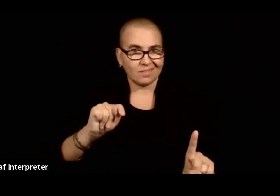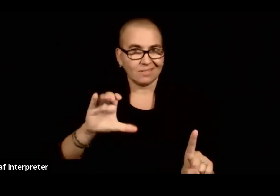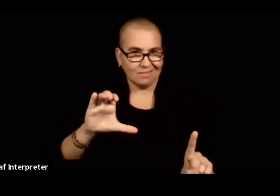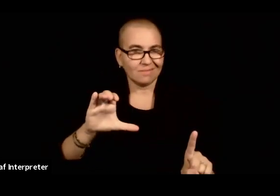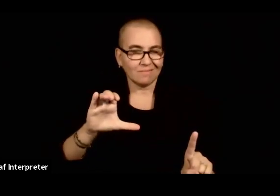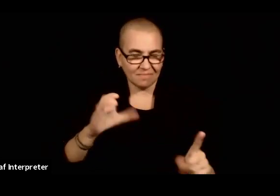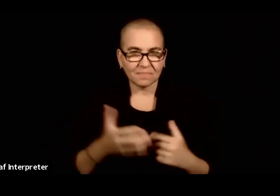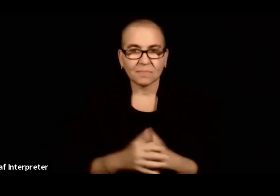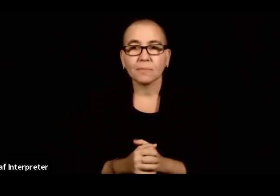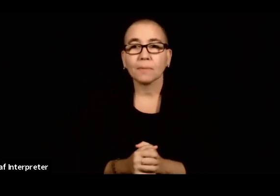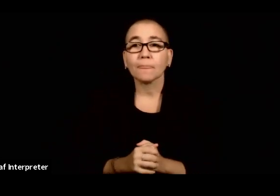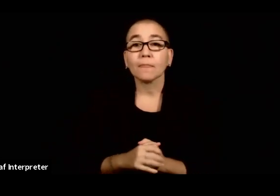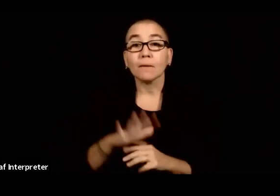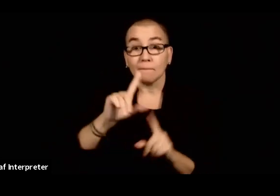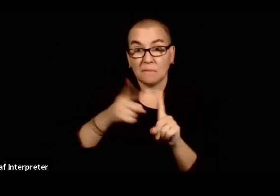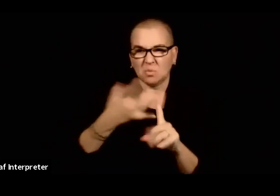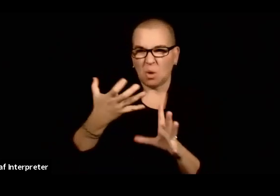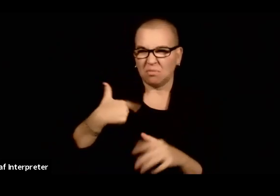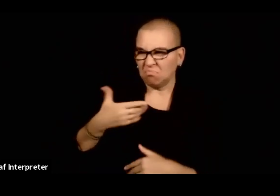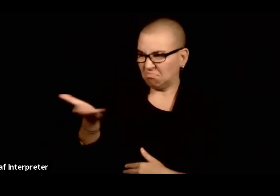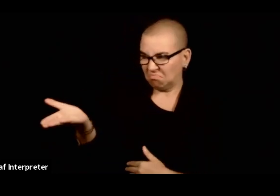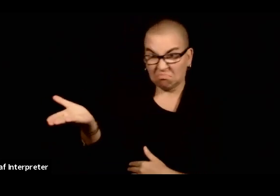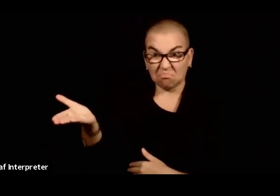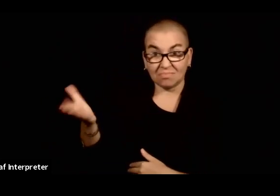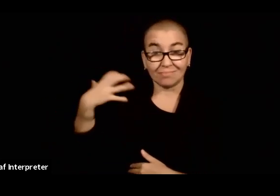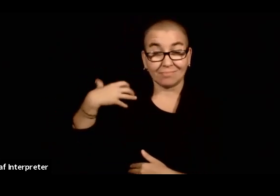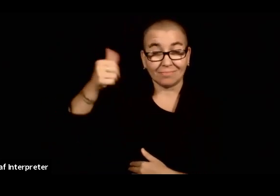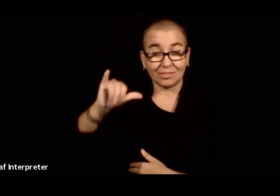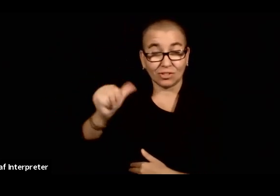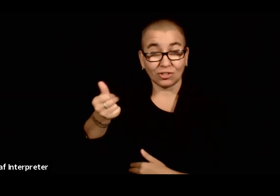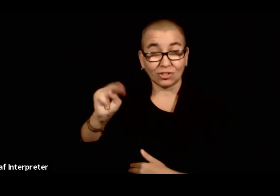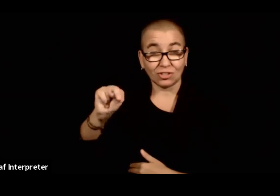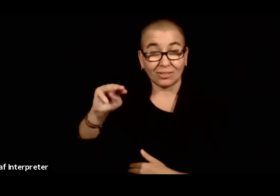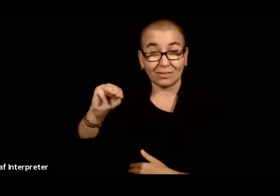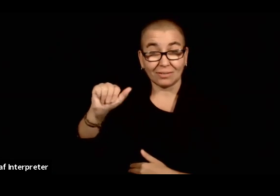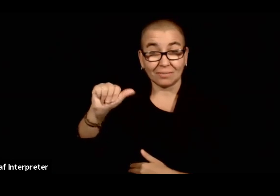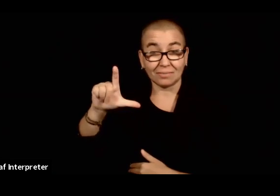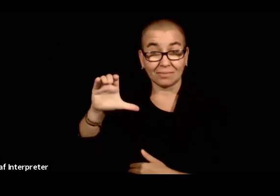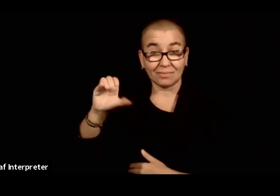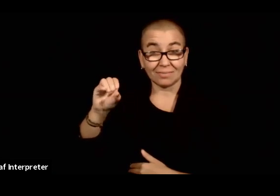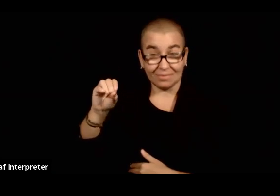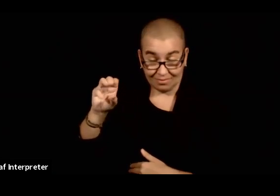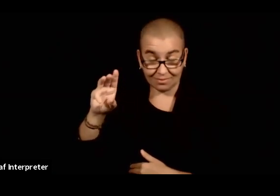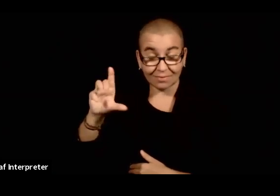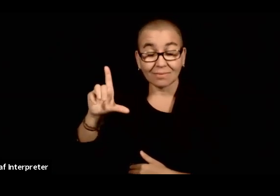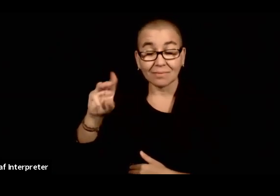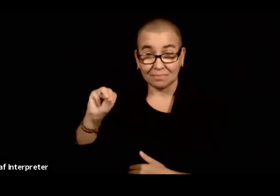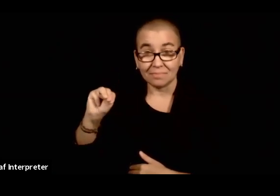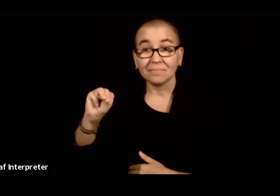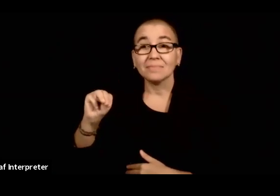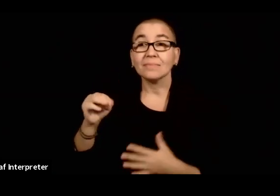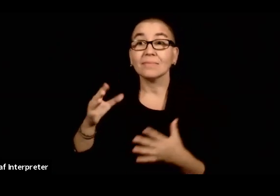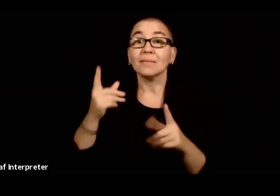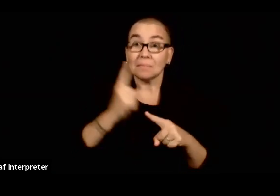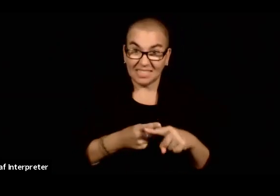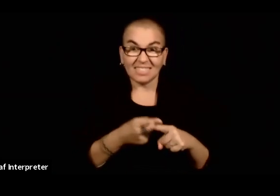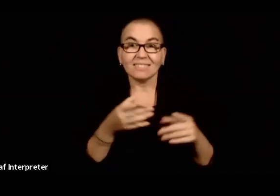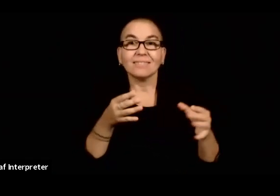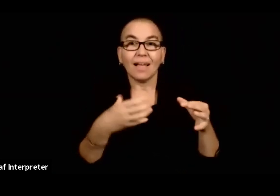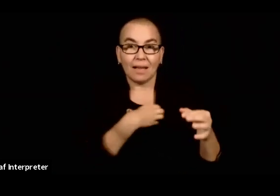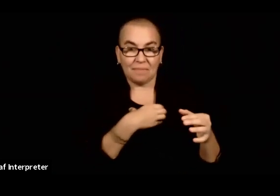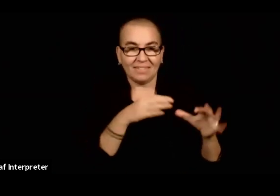followed by MDH Office of Health Facility Complaints Director Lindsay Kruger. Lindsay will be followed by Aisha Elmquist,